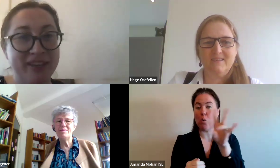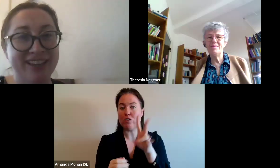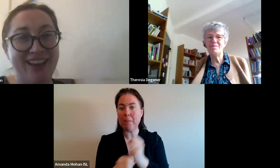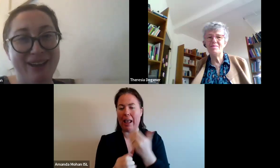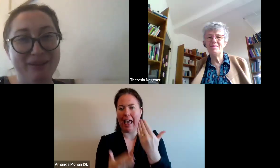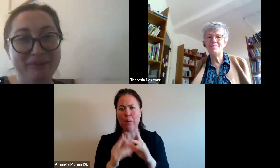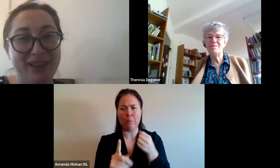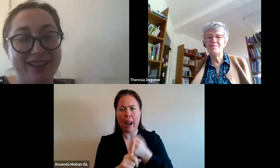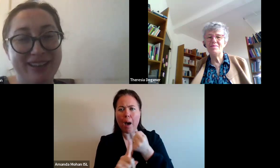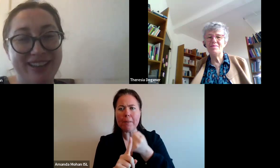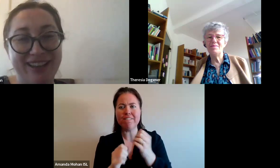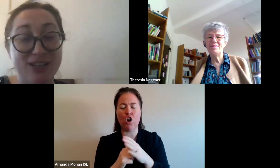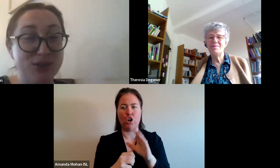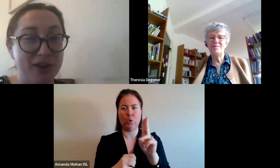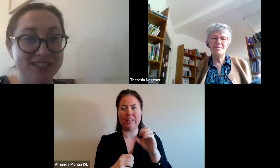to become